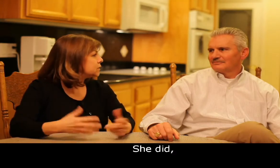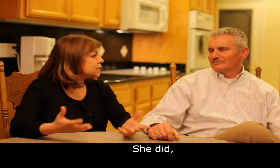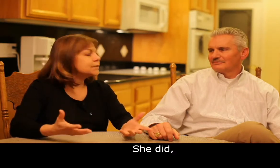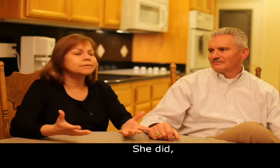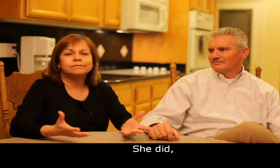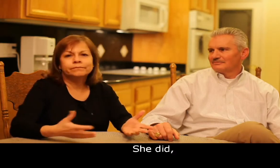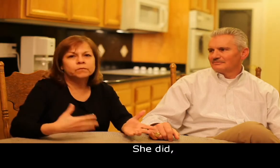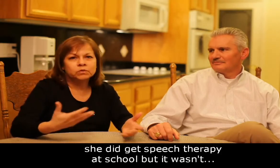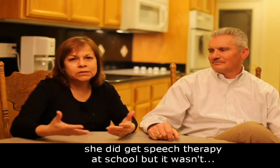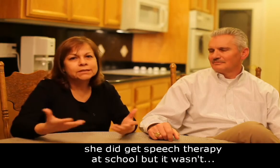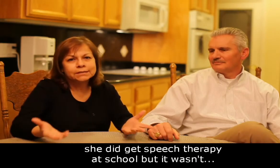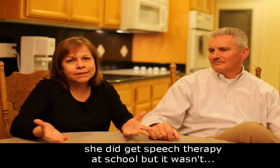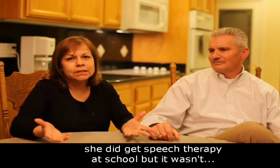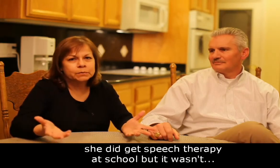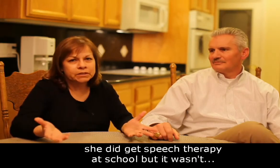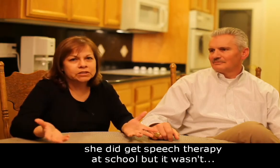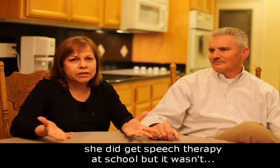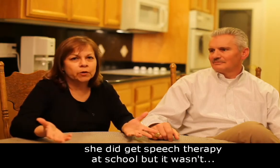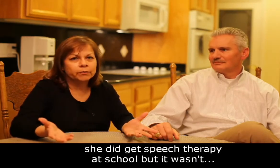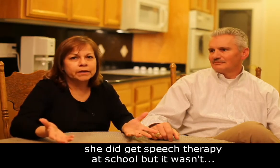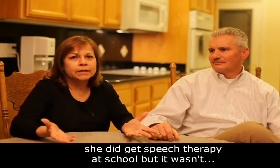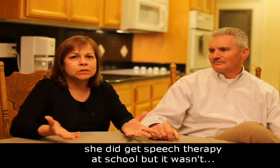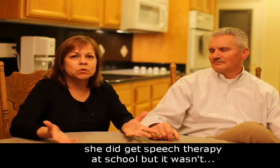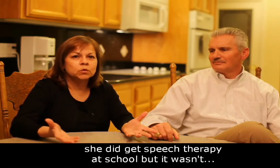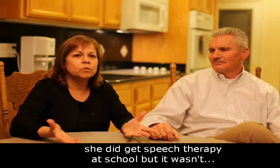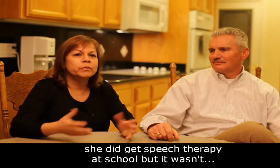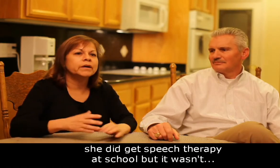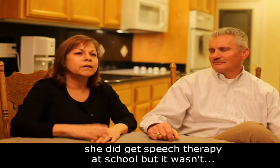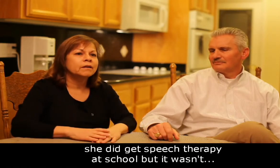did get speech therapy at school, but